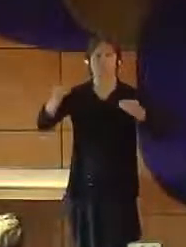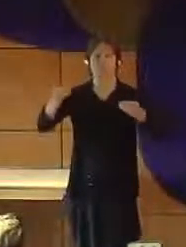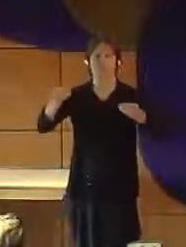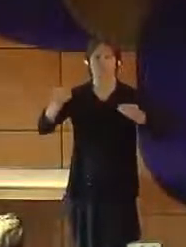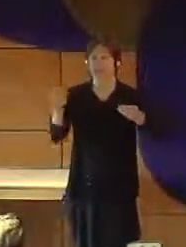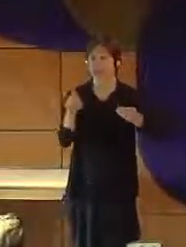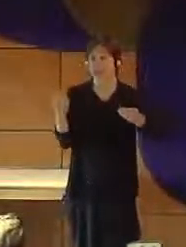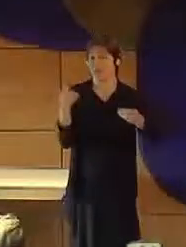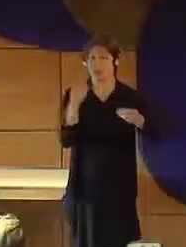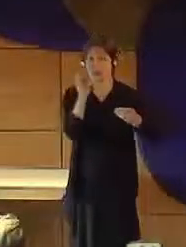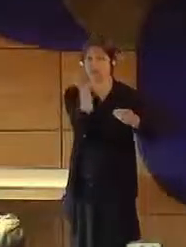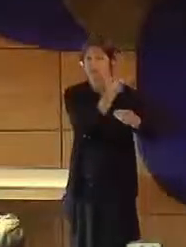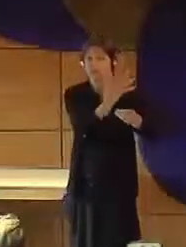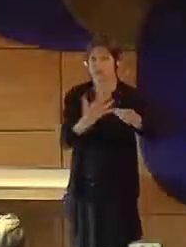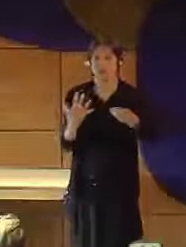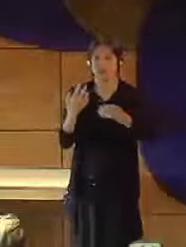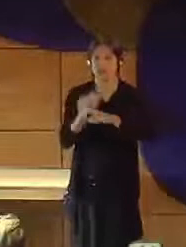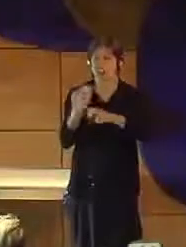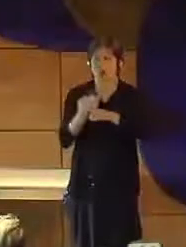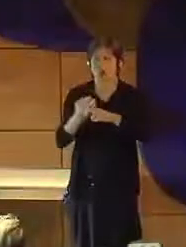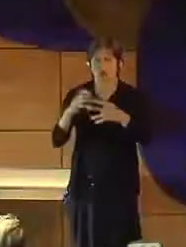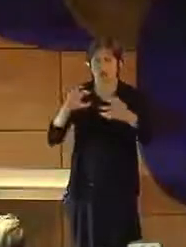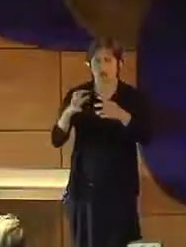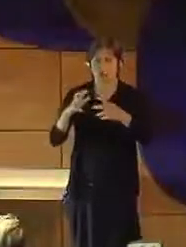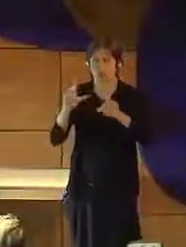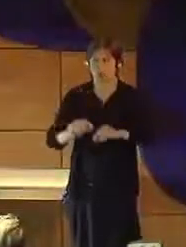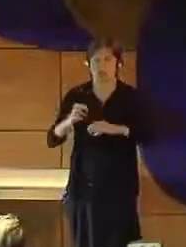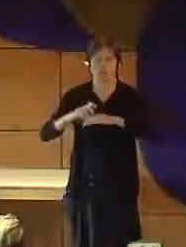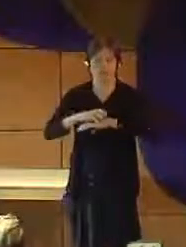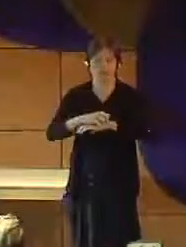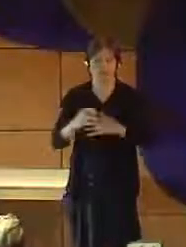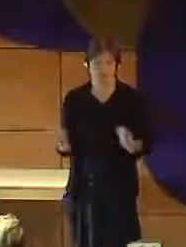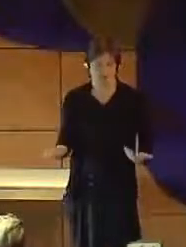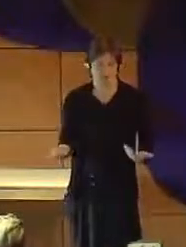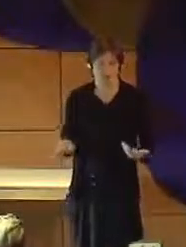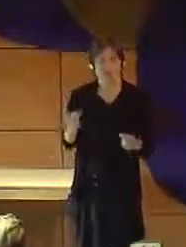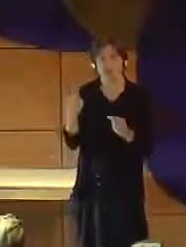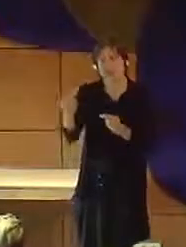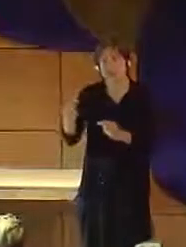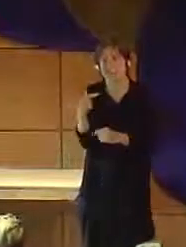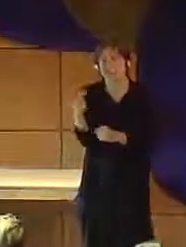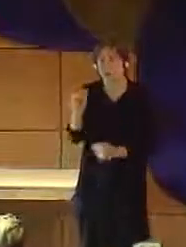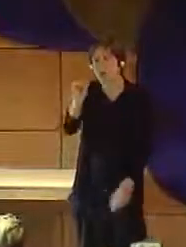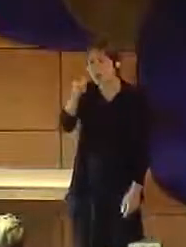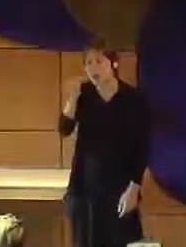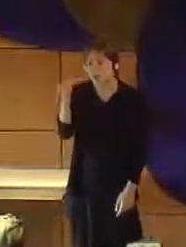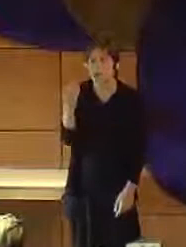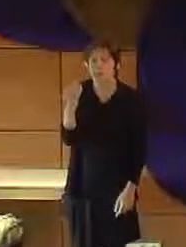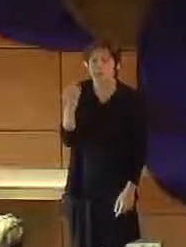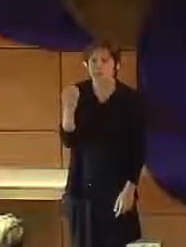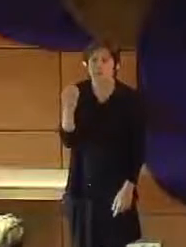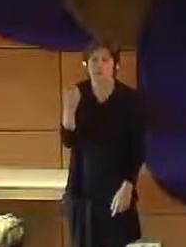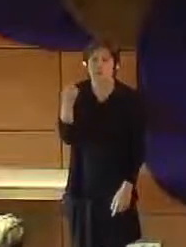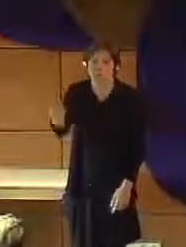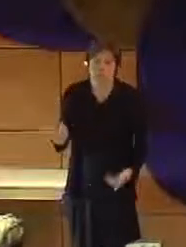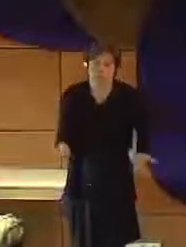the smallest dose of testosterone. It was about 1/4 of the recommended starting dose for a child.